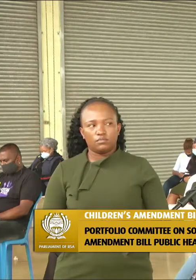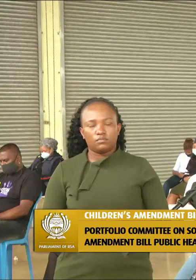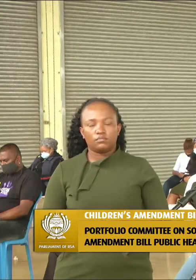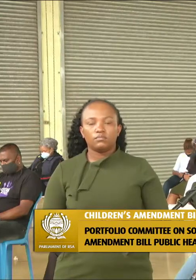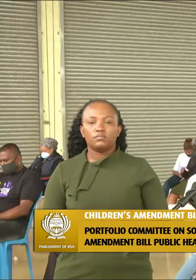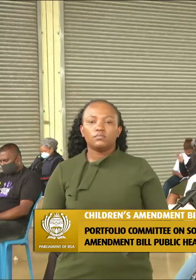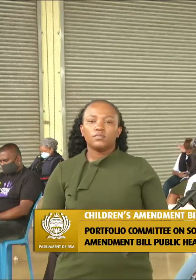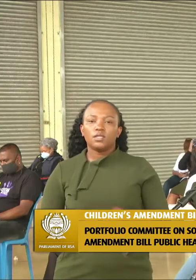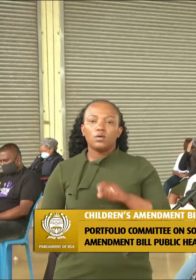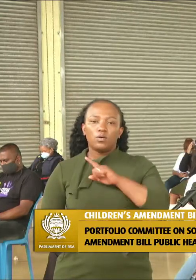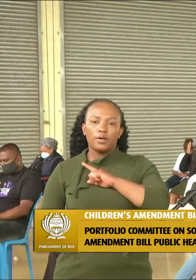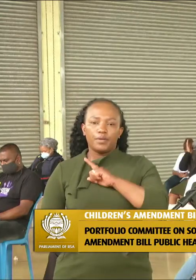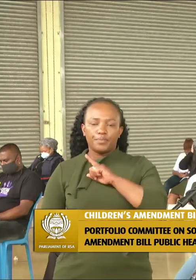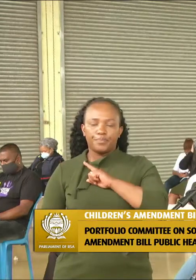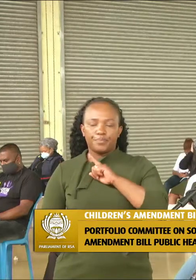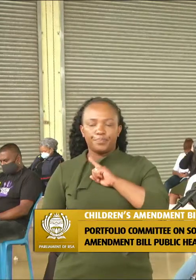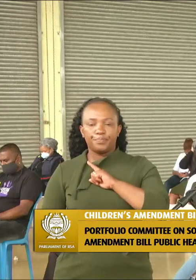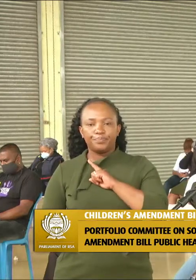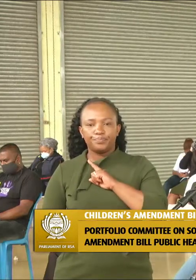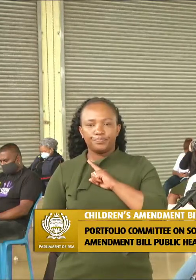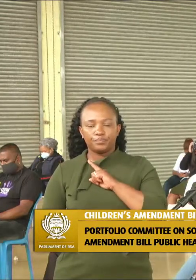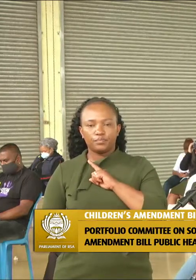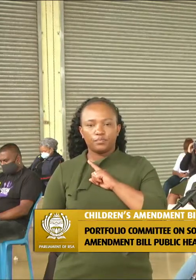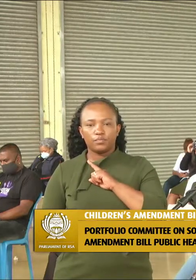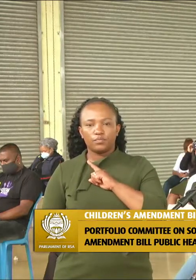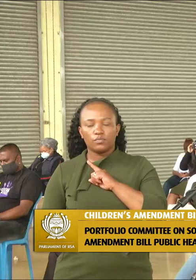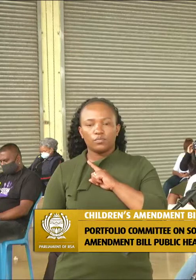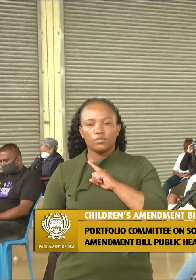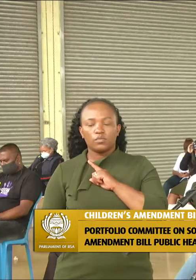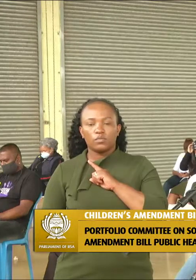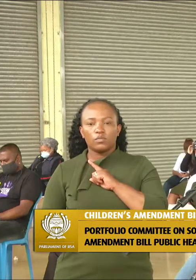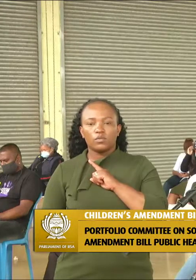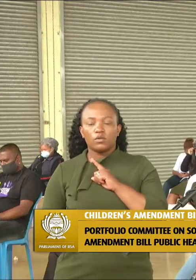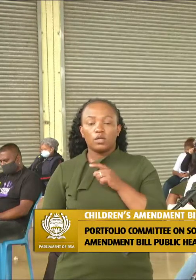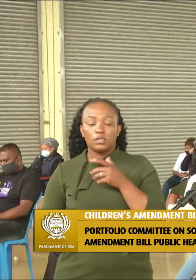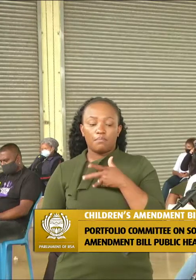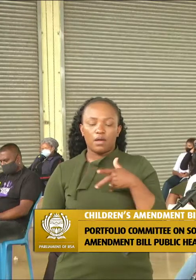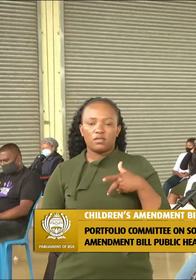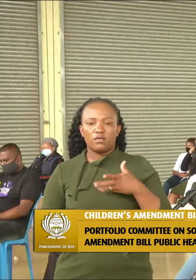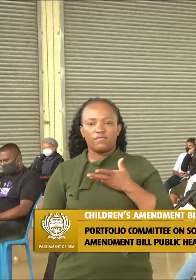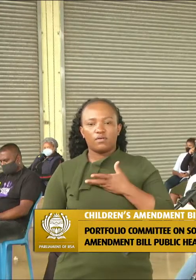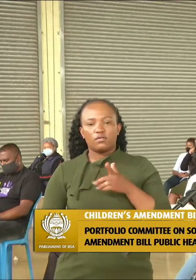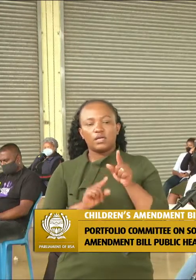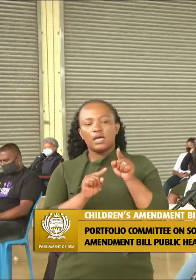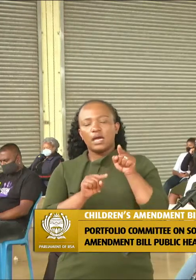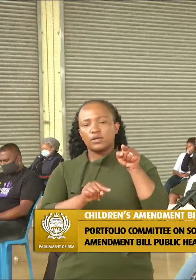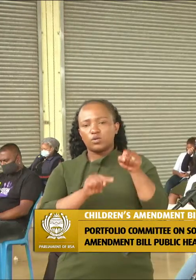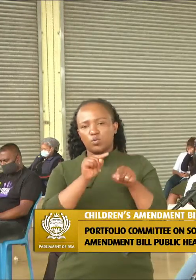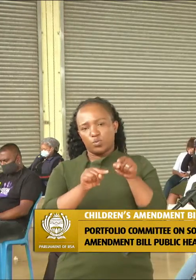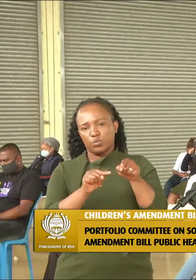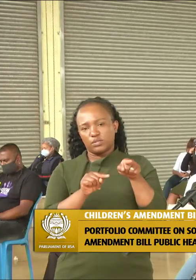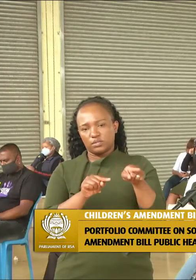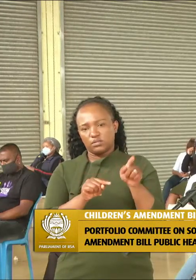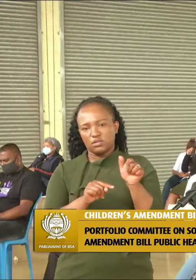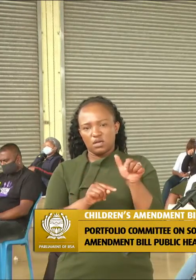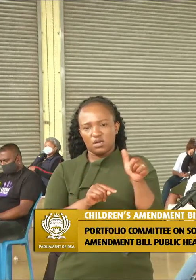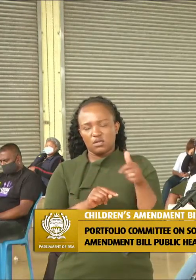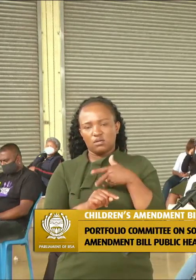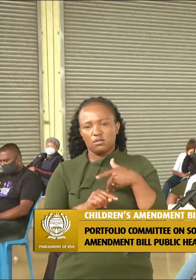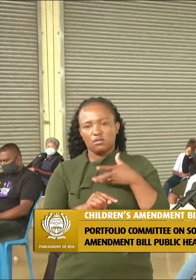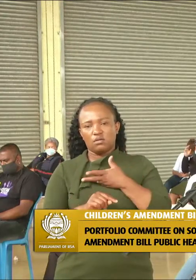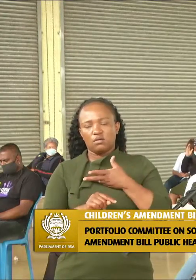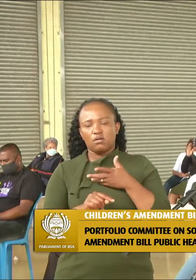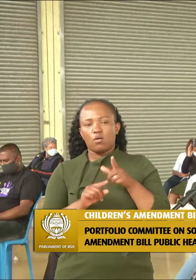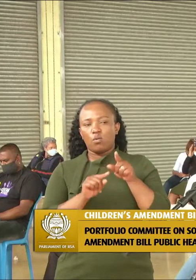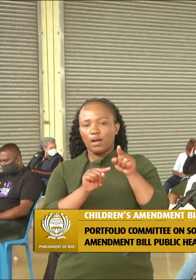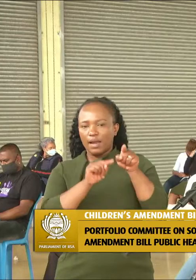Because very often the parent that's accusing the other parent or making allegations